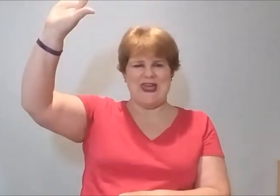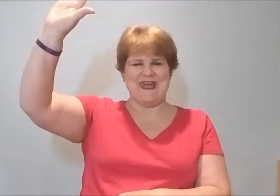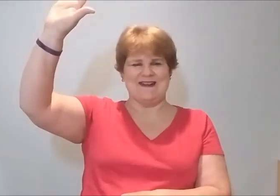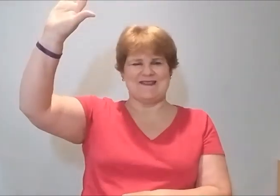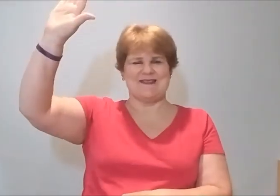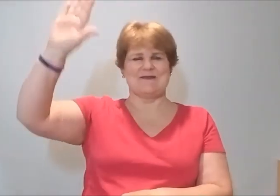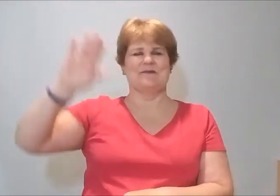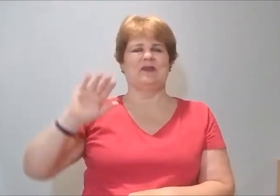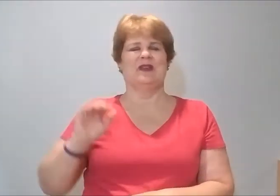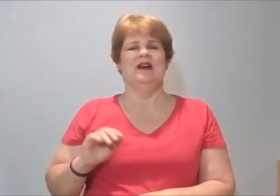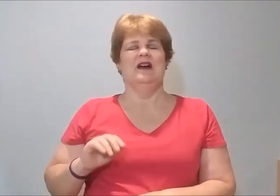hands.